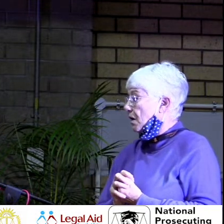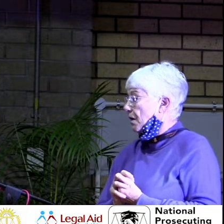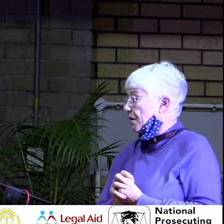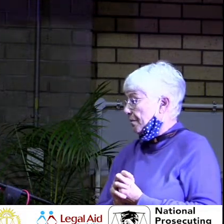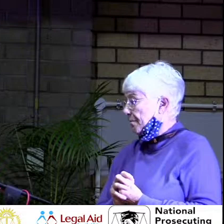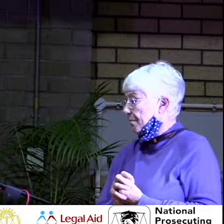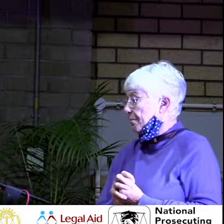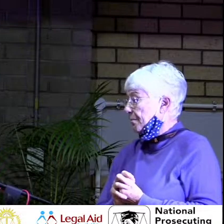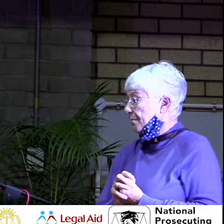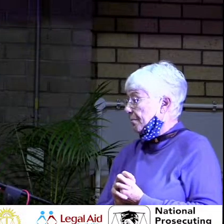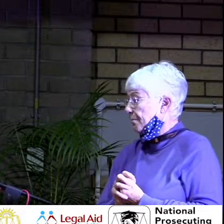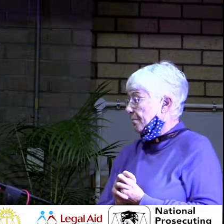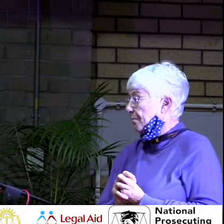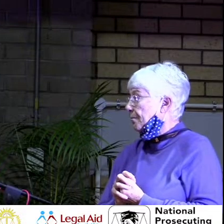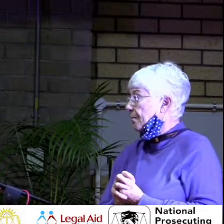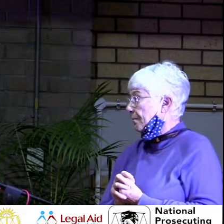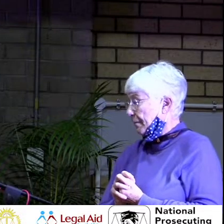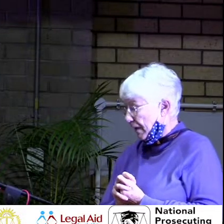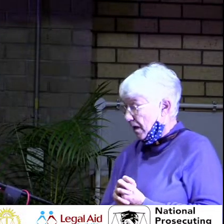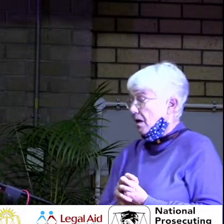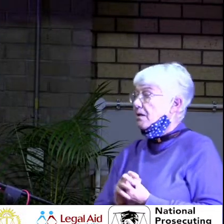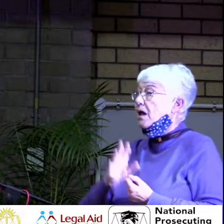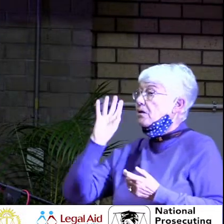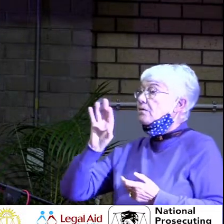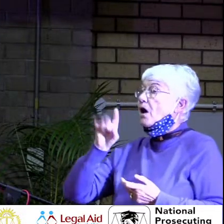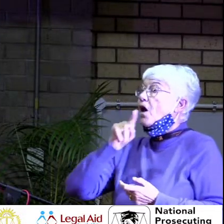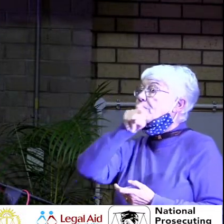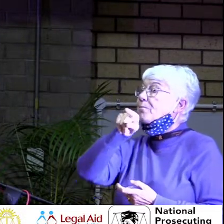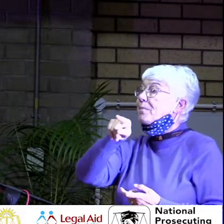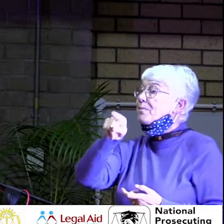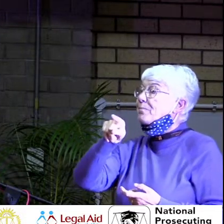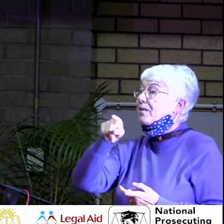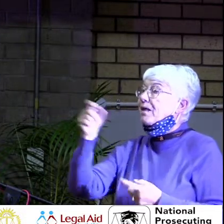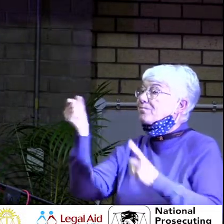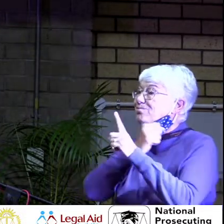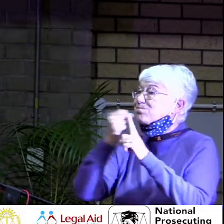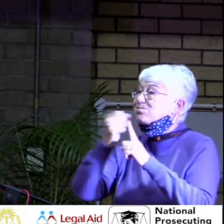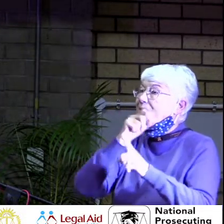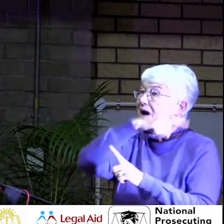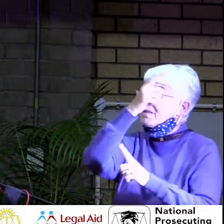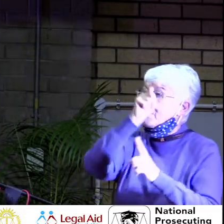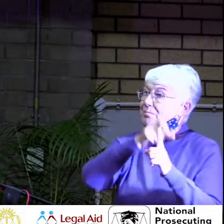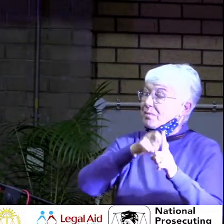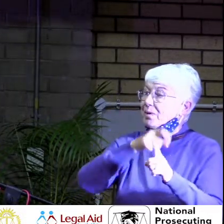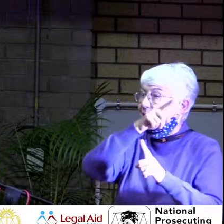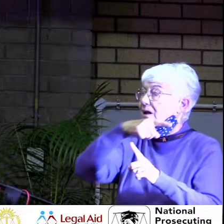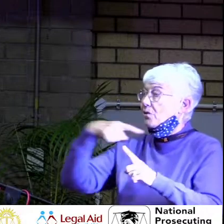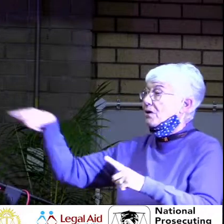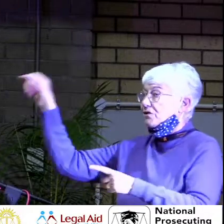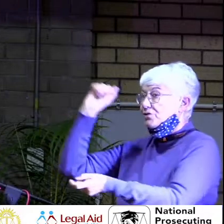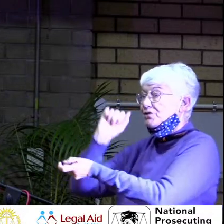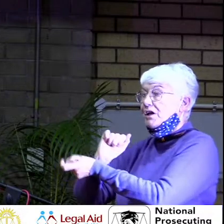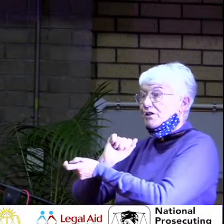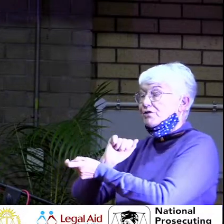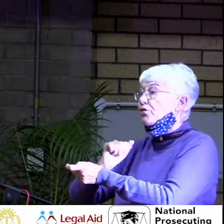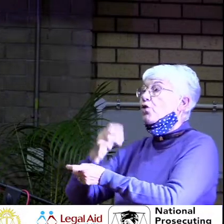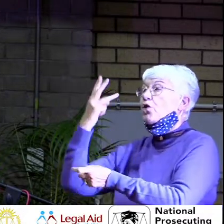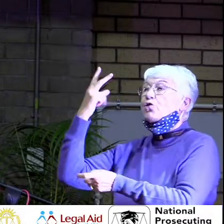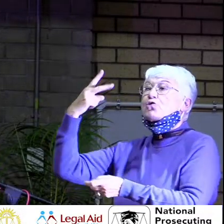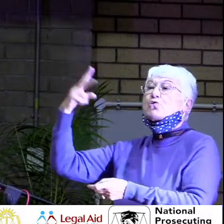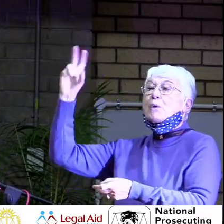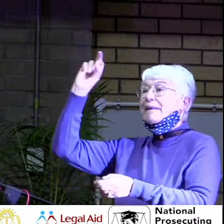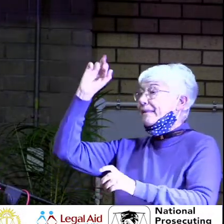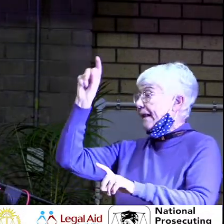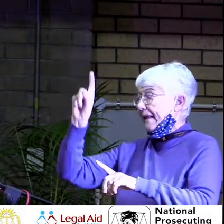imprisonment. So that's life. In the Western Cape, we received 19 of